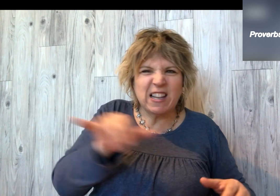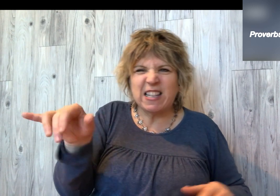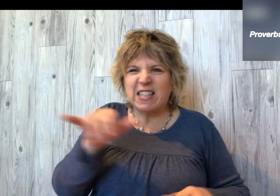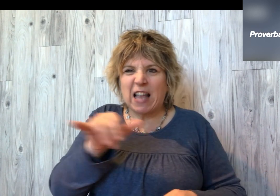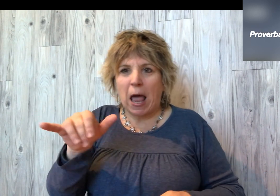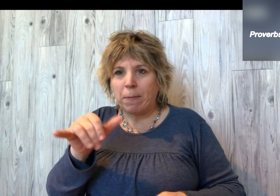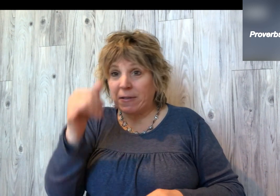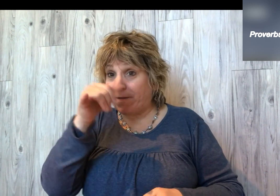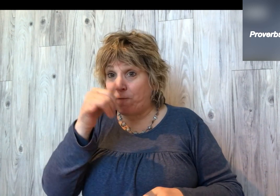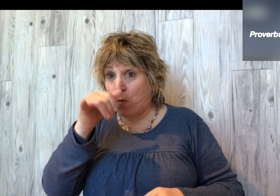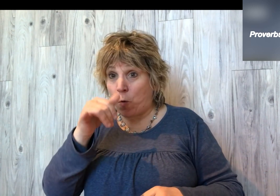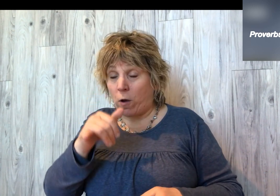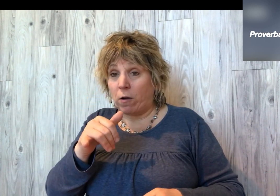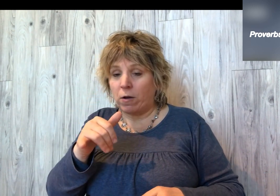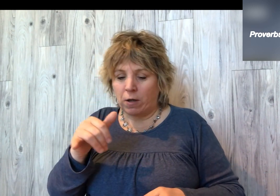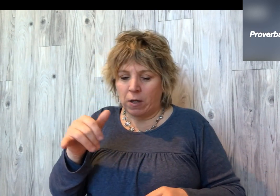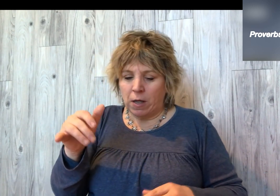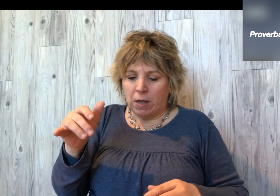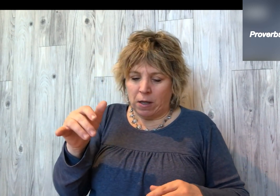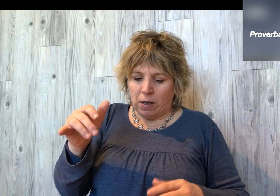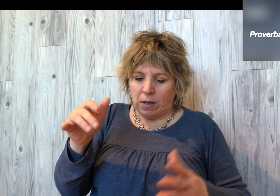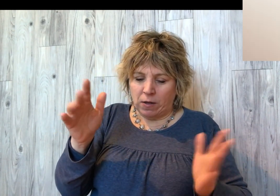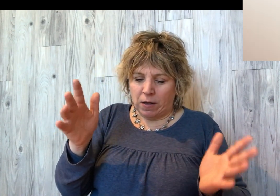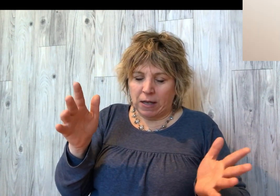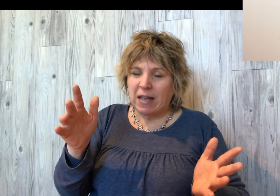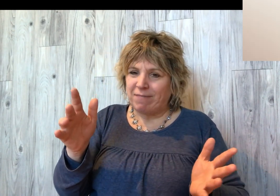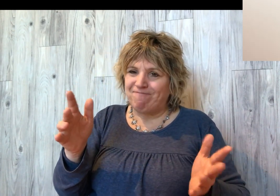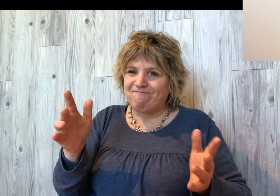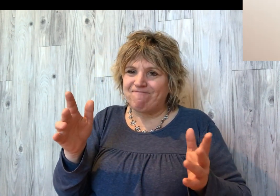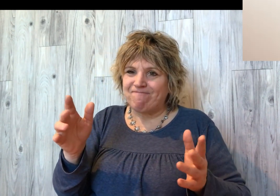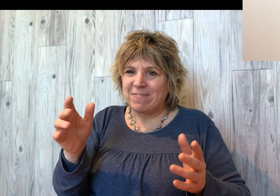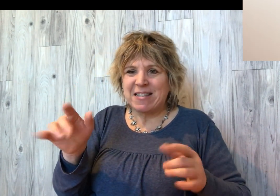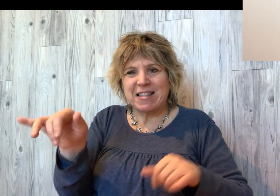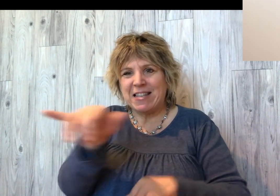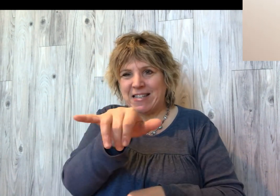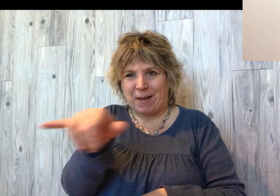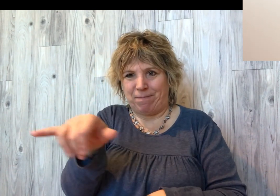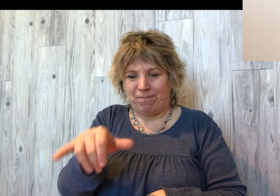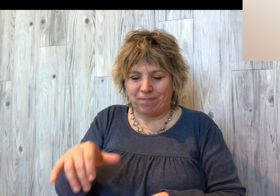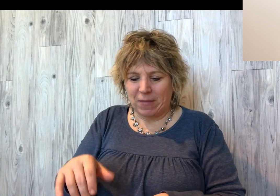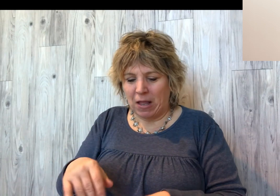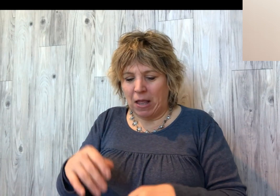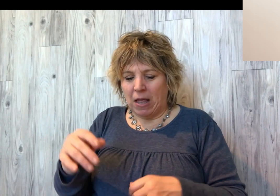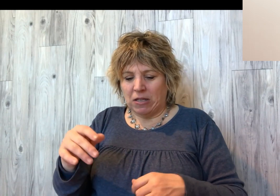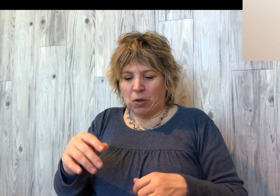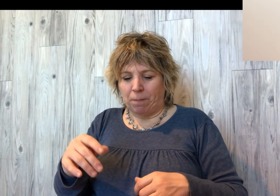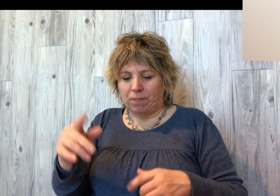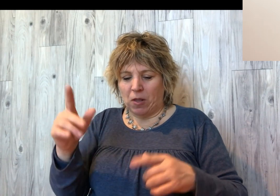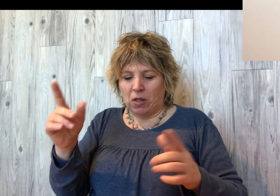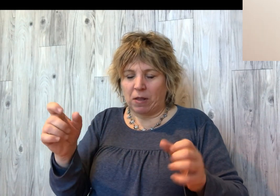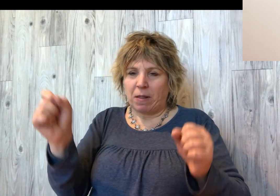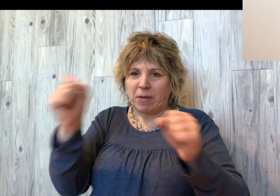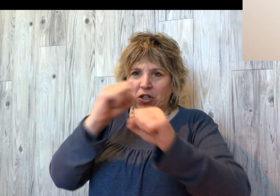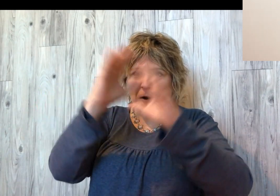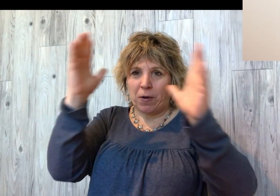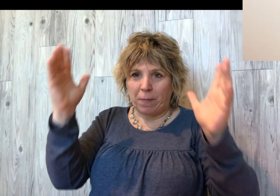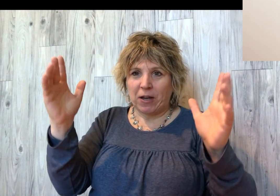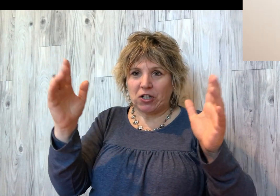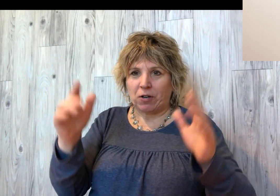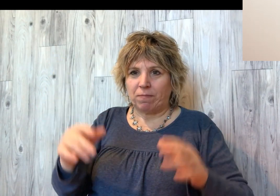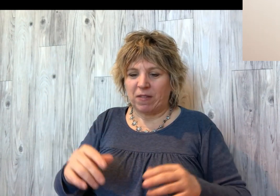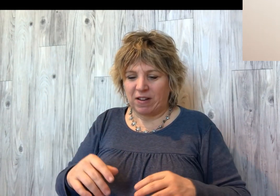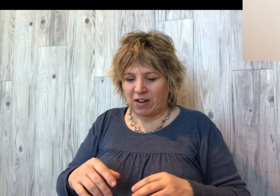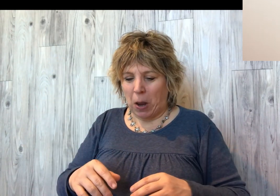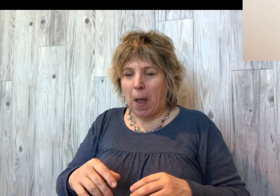a fool repeats his folly. Now, just so I can plant a thought in your mind that you'll never let go of, let me show you a